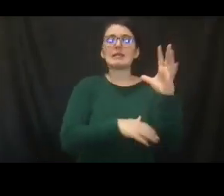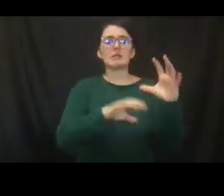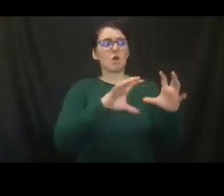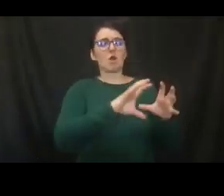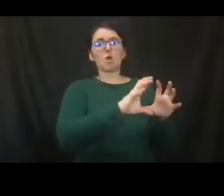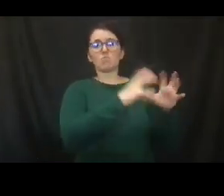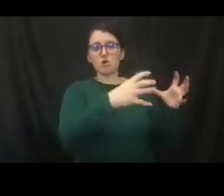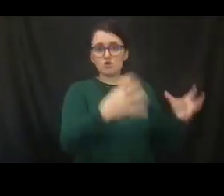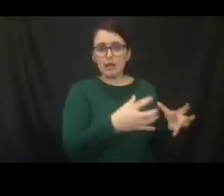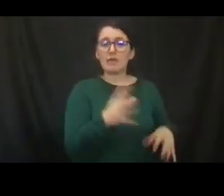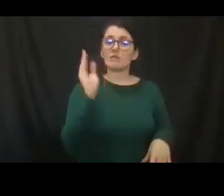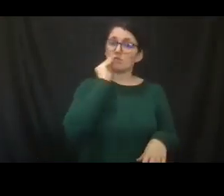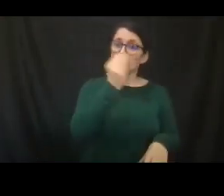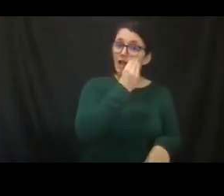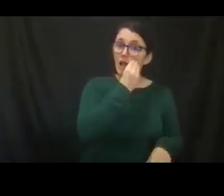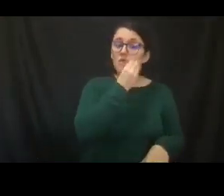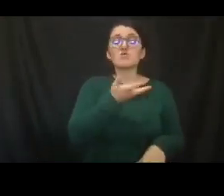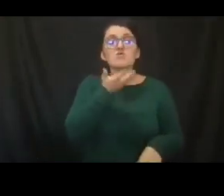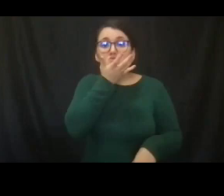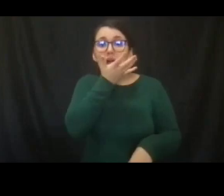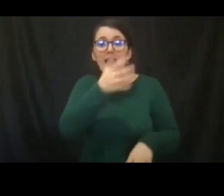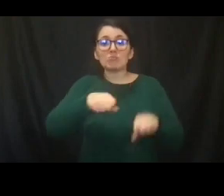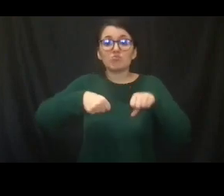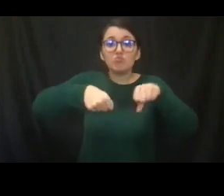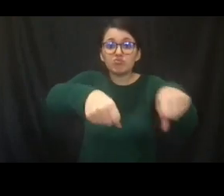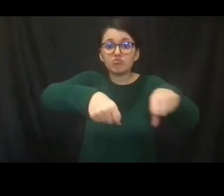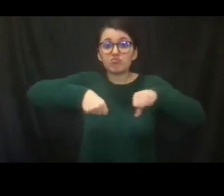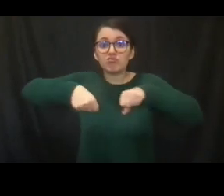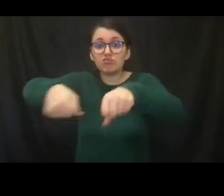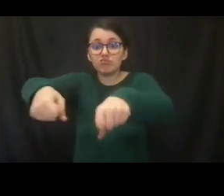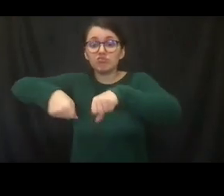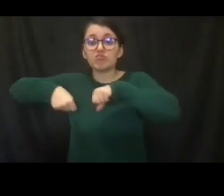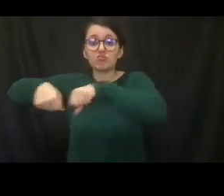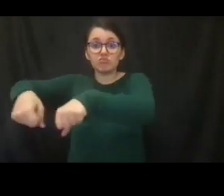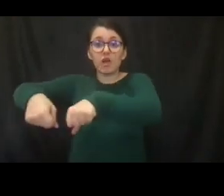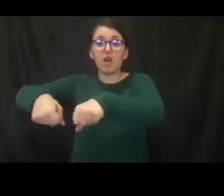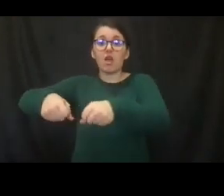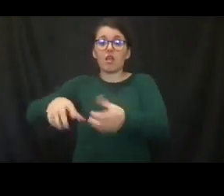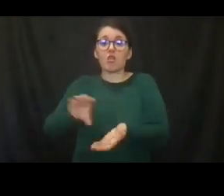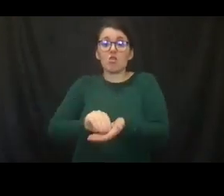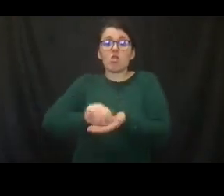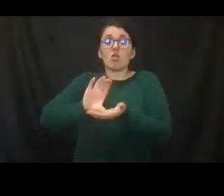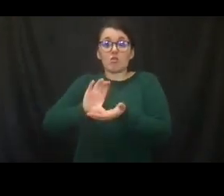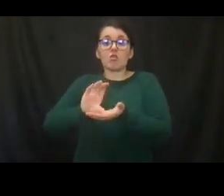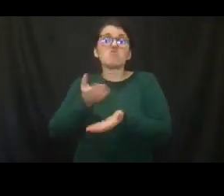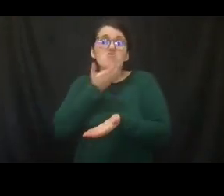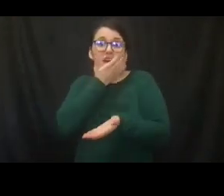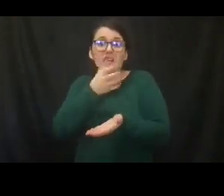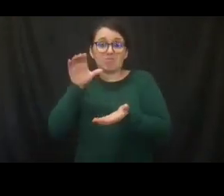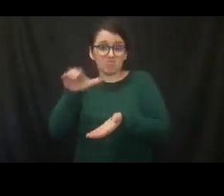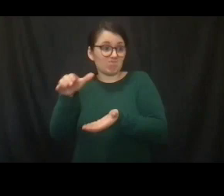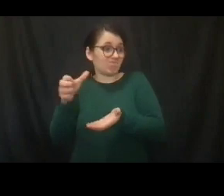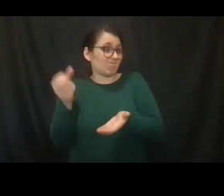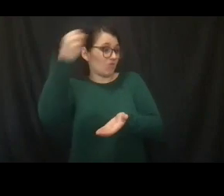flowers, grass clippings, maybe your food waste if you do curbside composting. So we collect